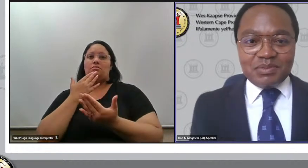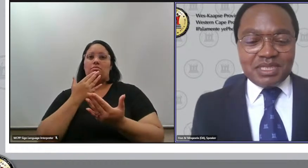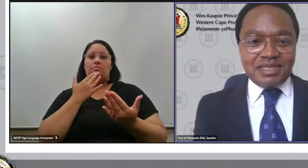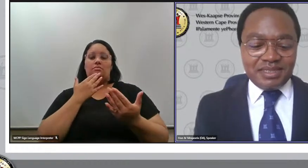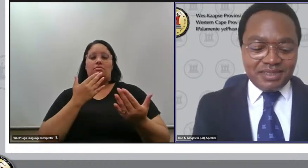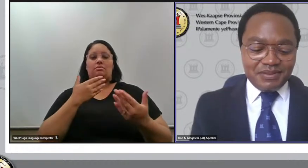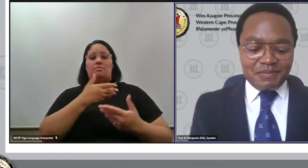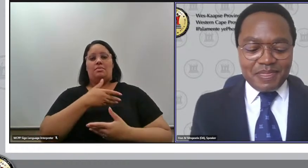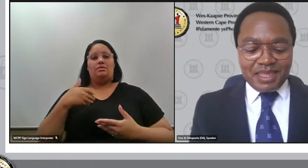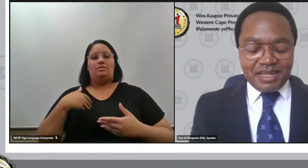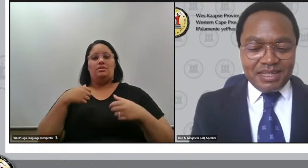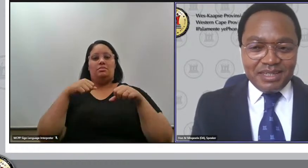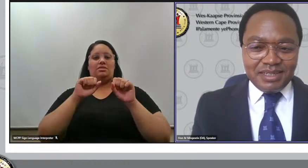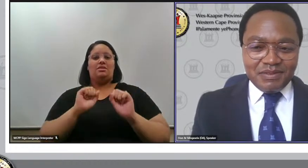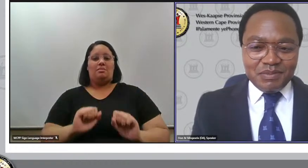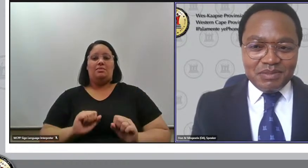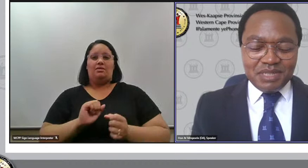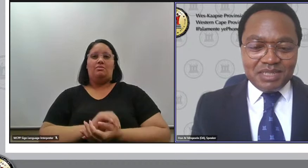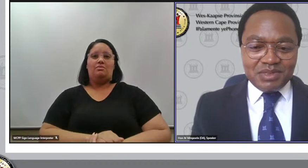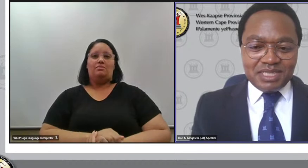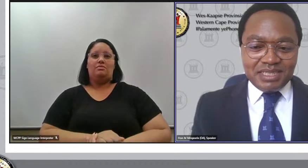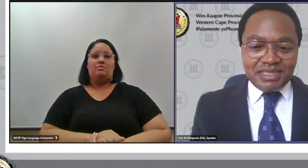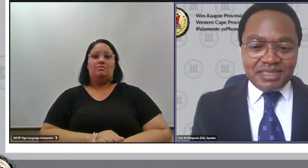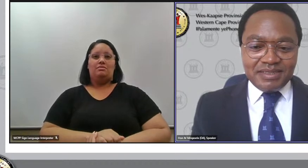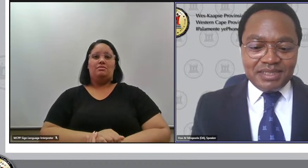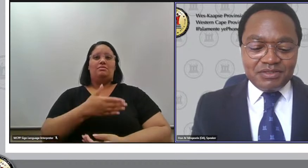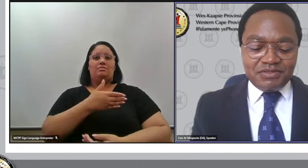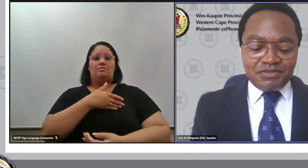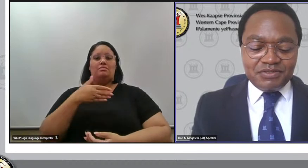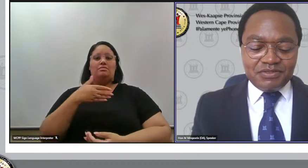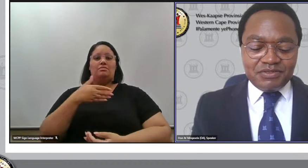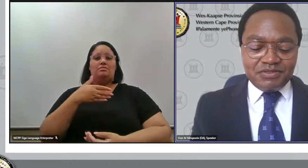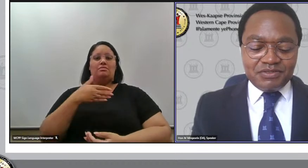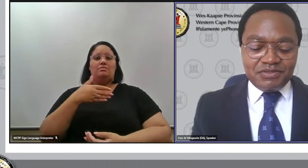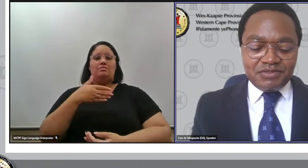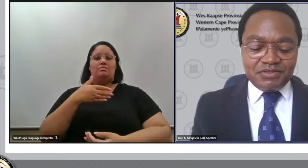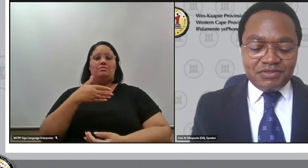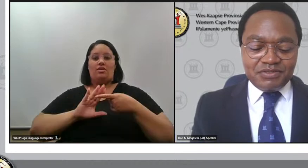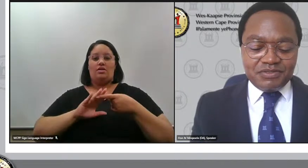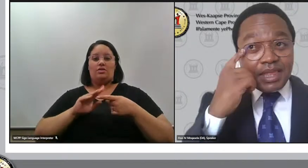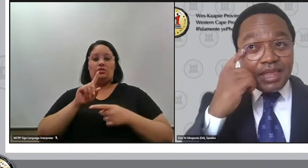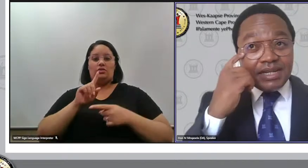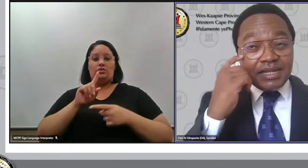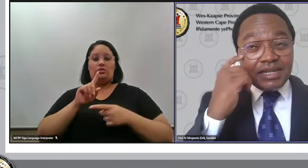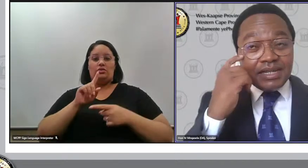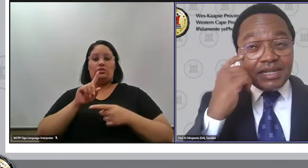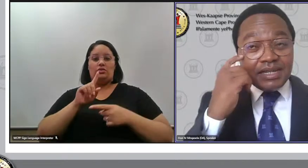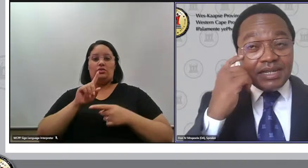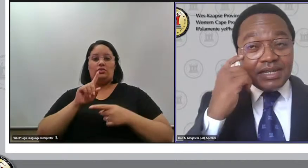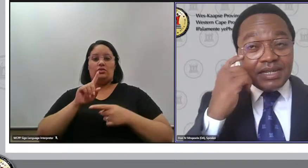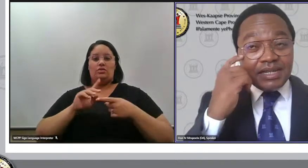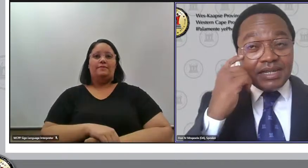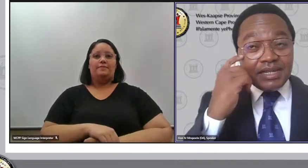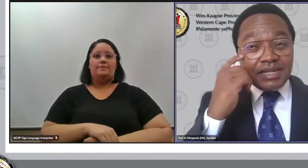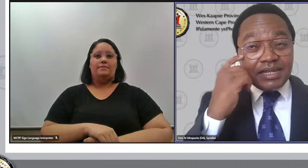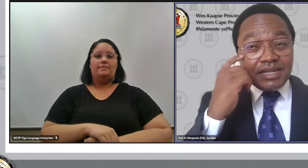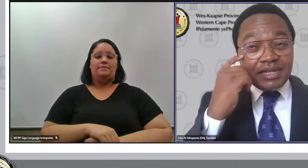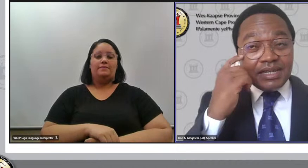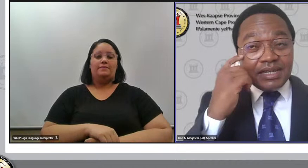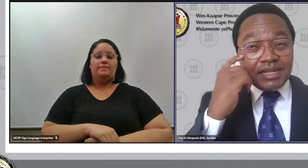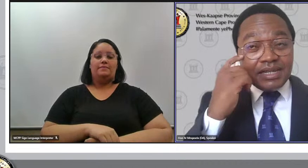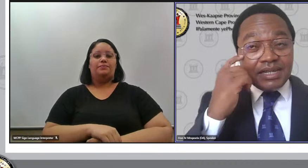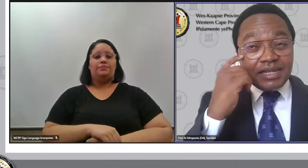Madam Chairperson. Madam Chair, the first question, which I need to dispense